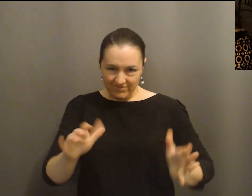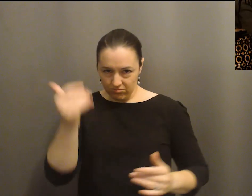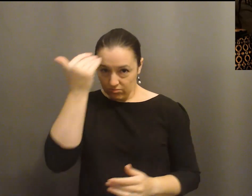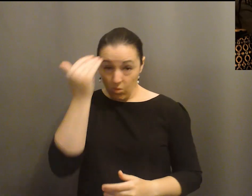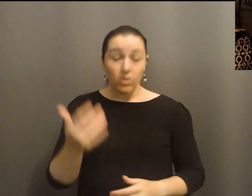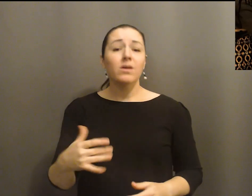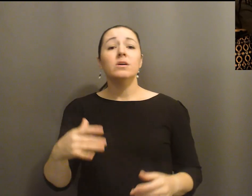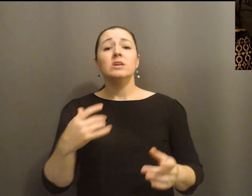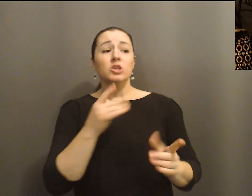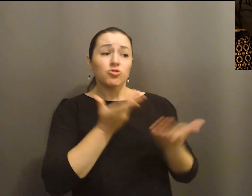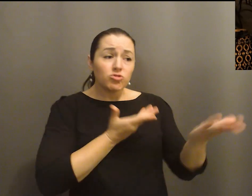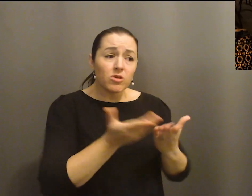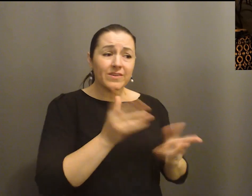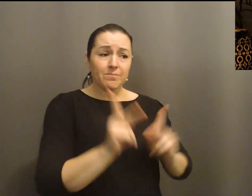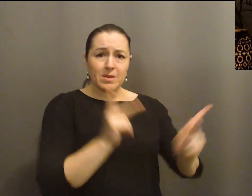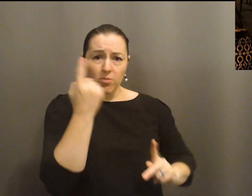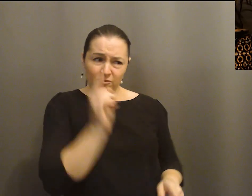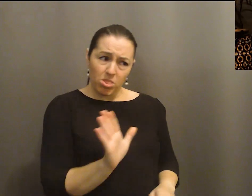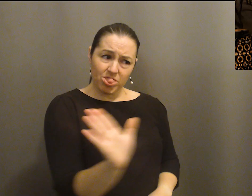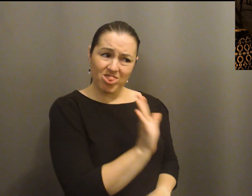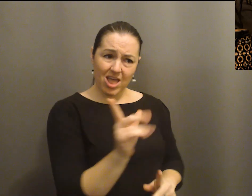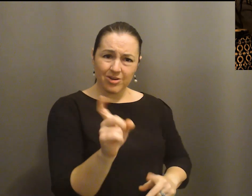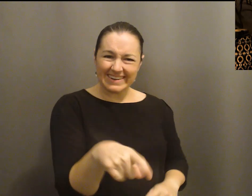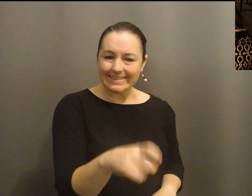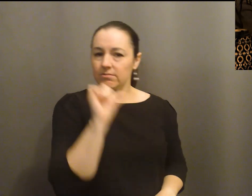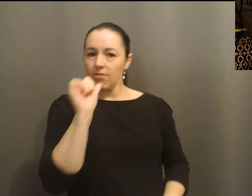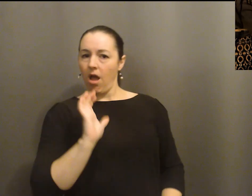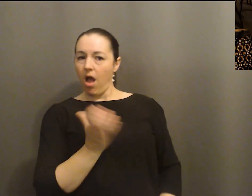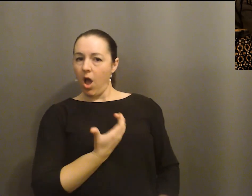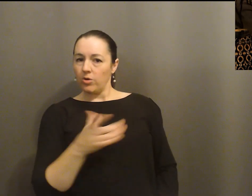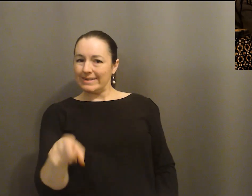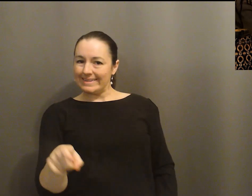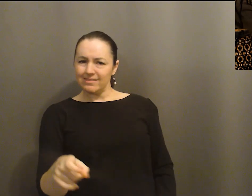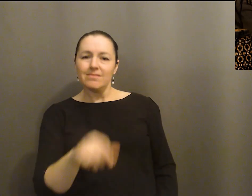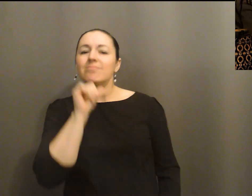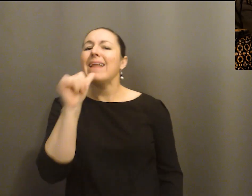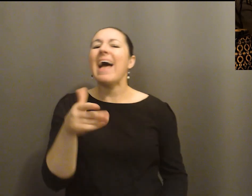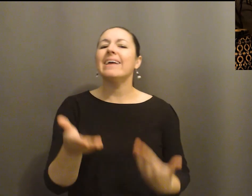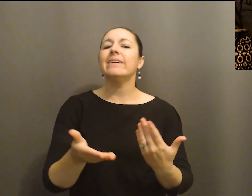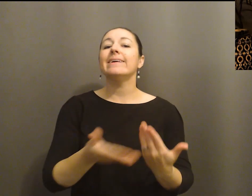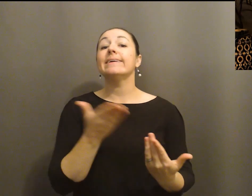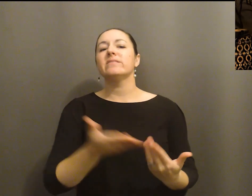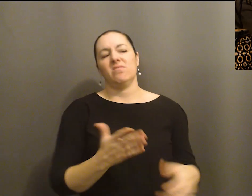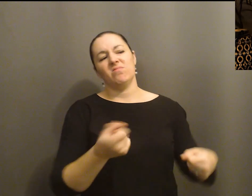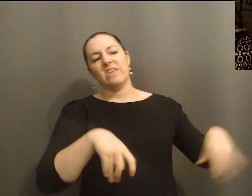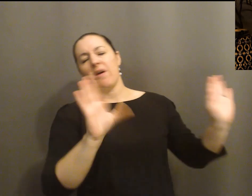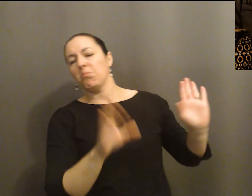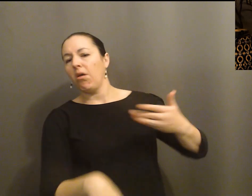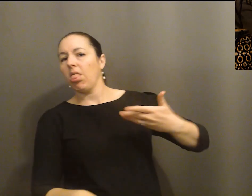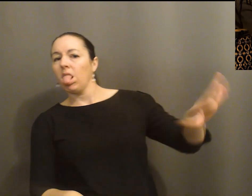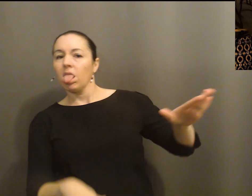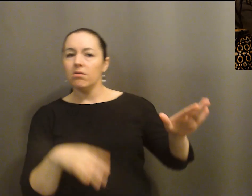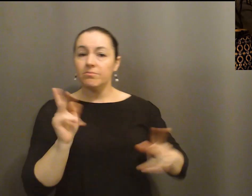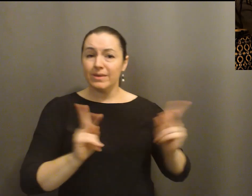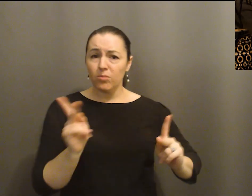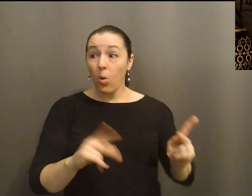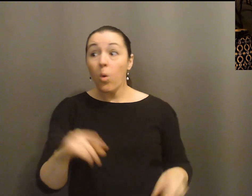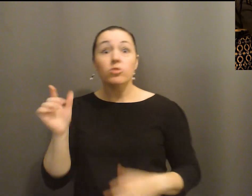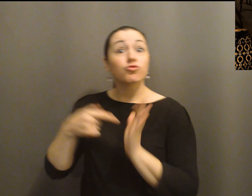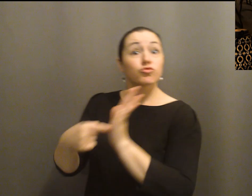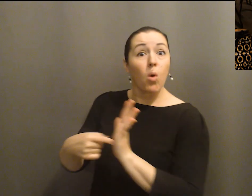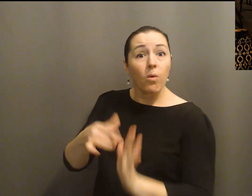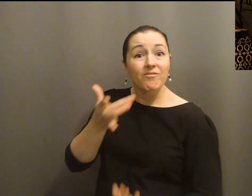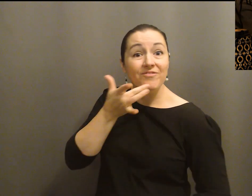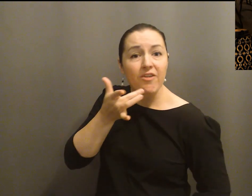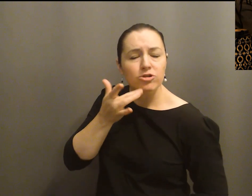Serving people for their needs Not our needs We don't easily give up on people Or show favoritism to people We